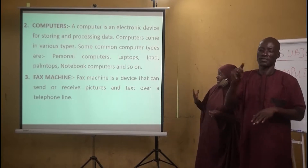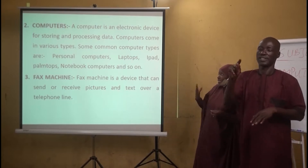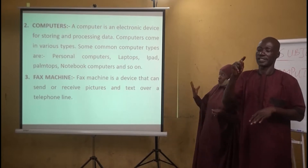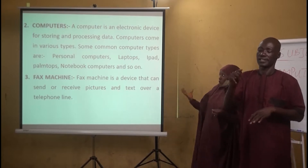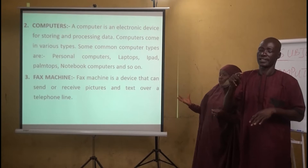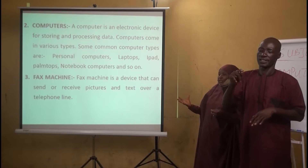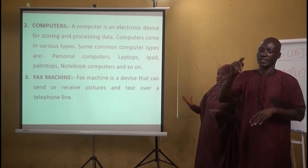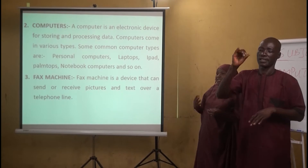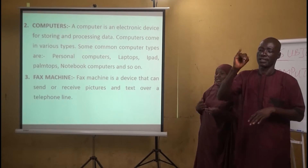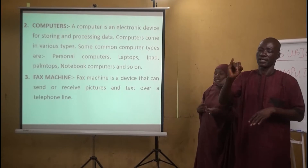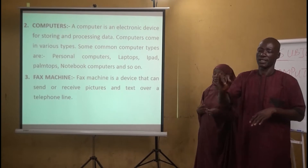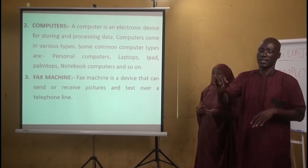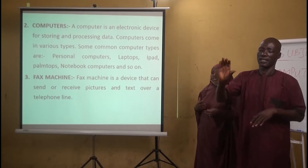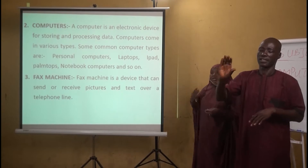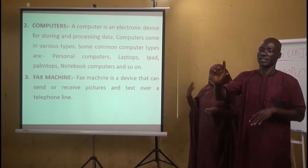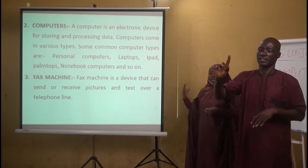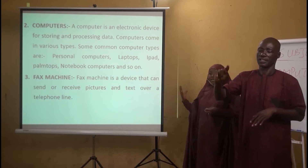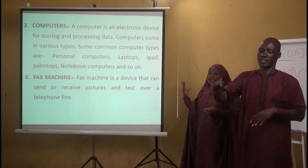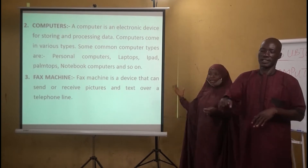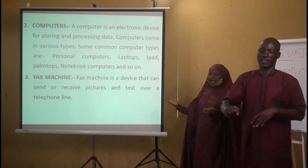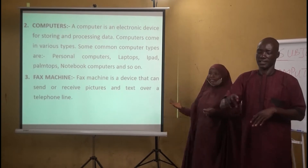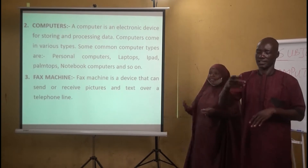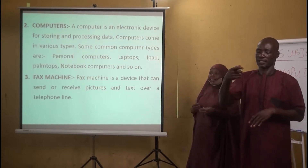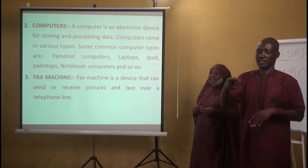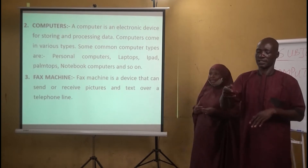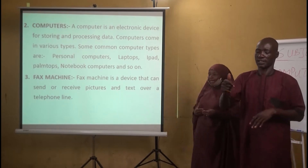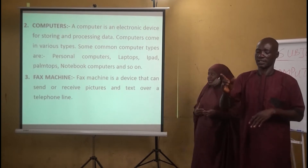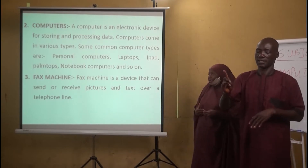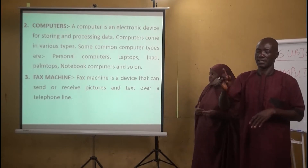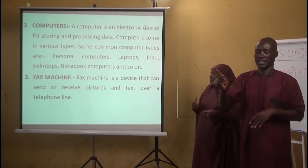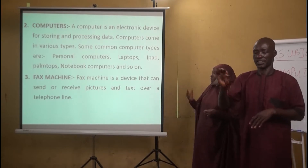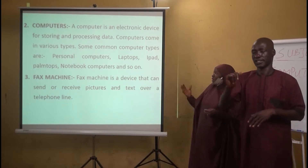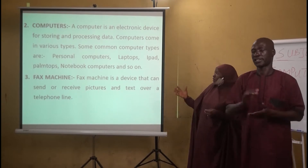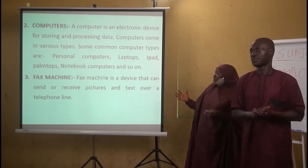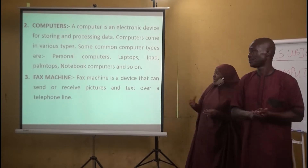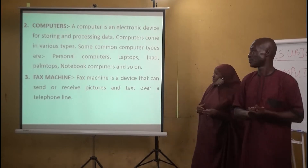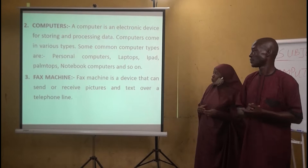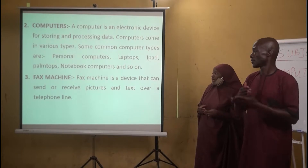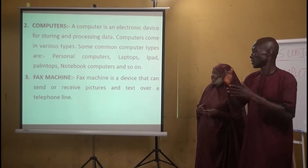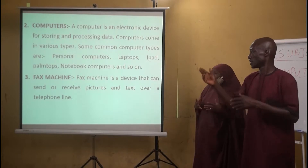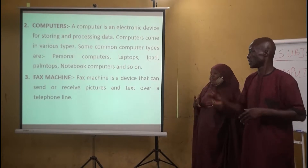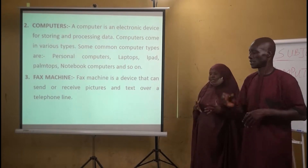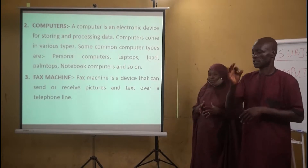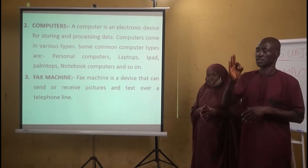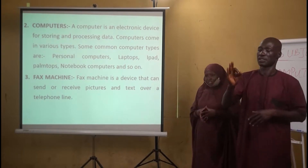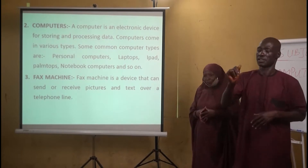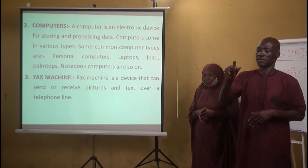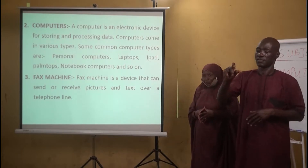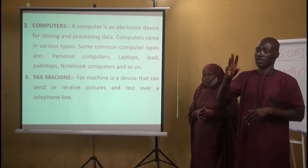is the computers in in the ICT gadgets. The next one is the fax machine.